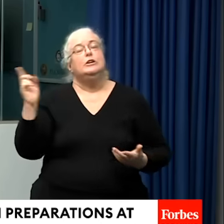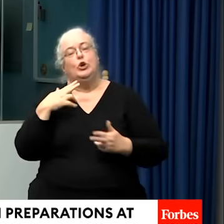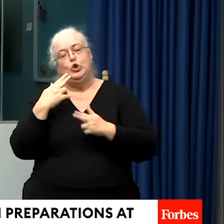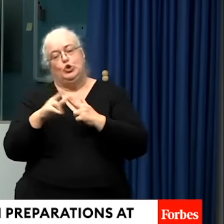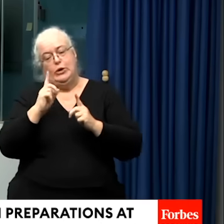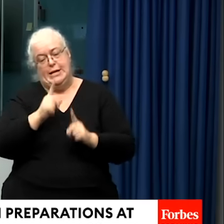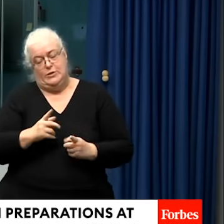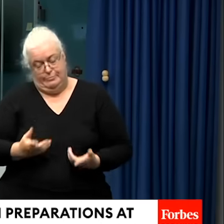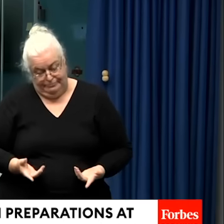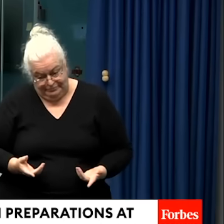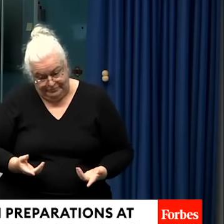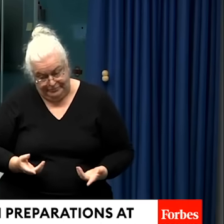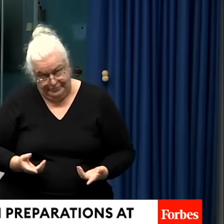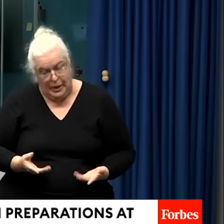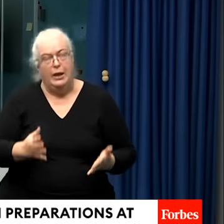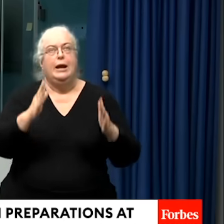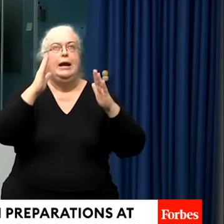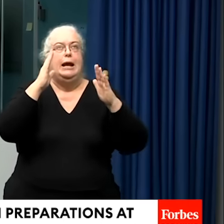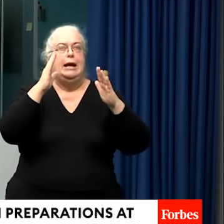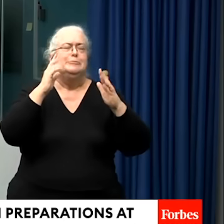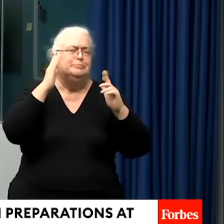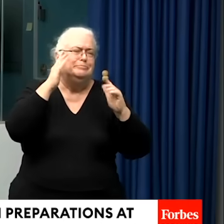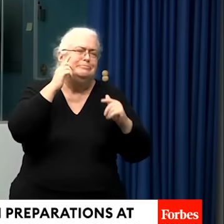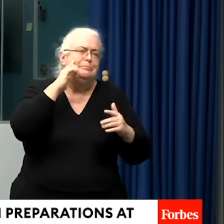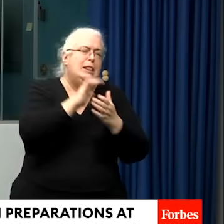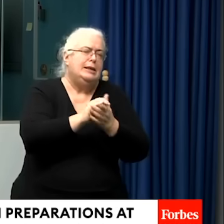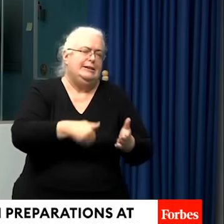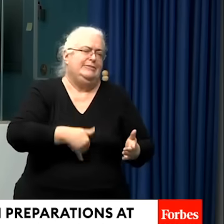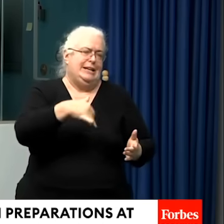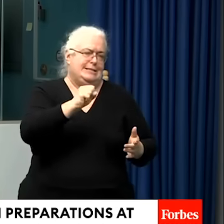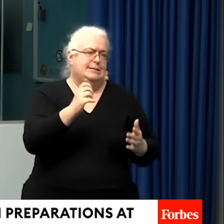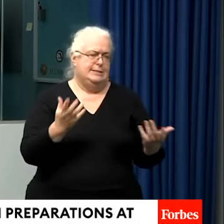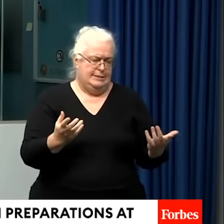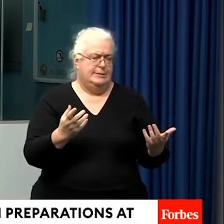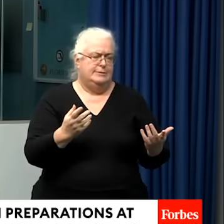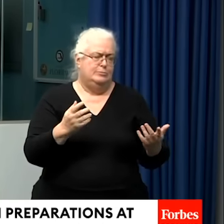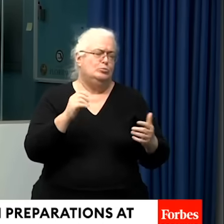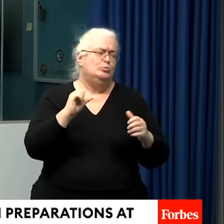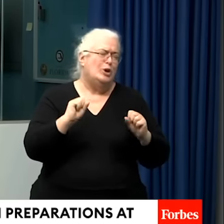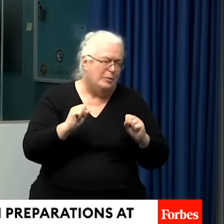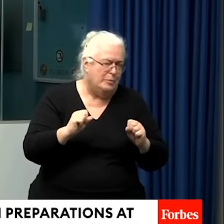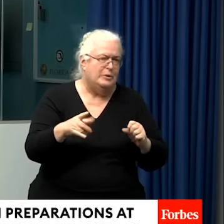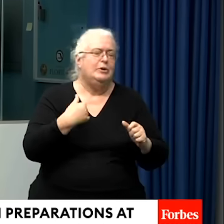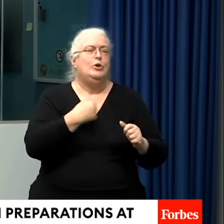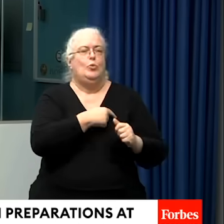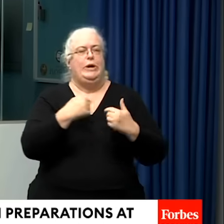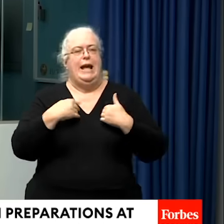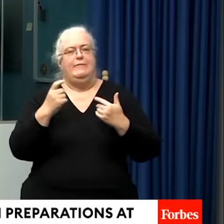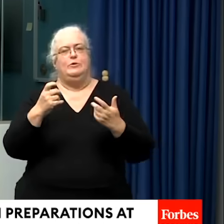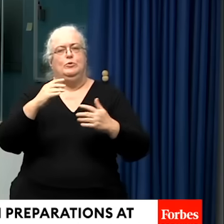is probably. There are thresholds that the state has to meet to request assistance from